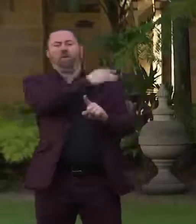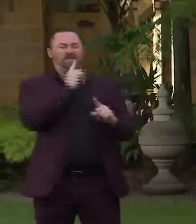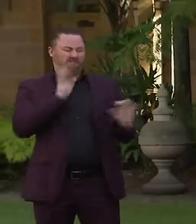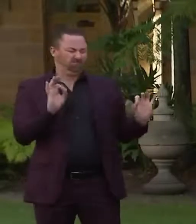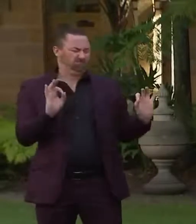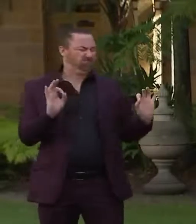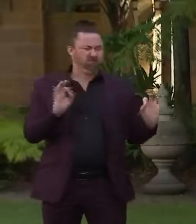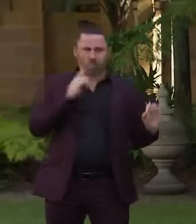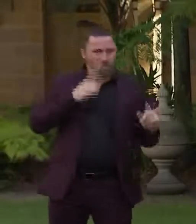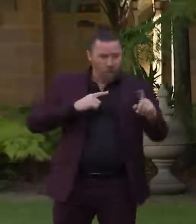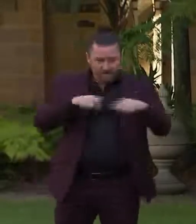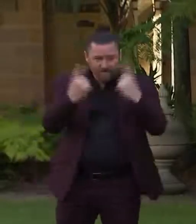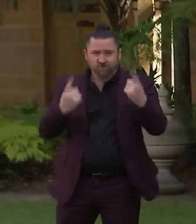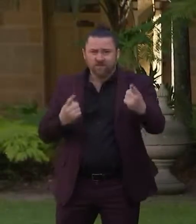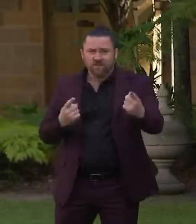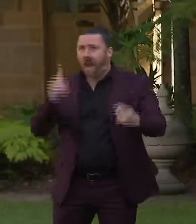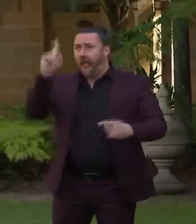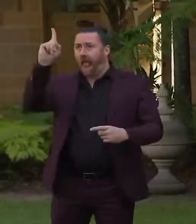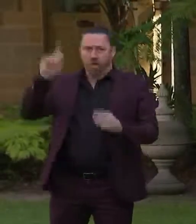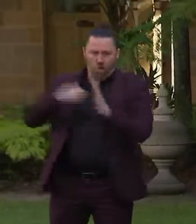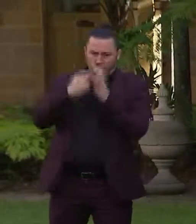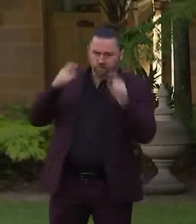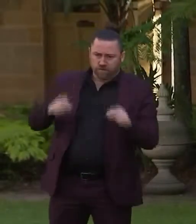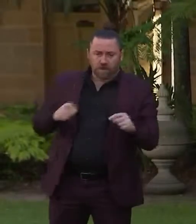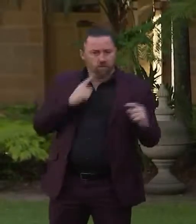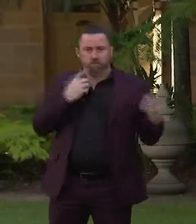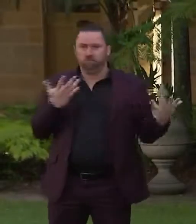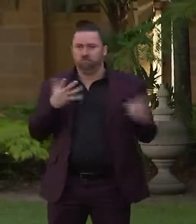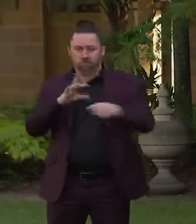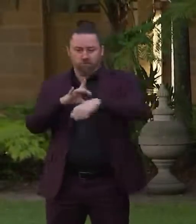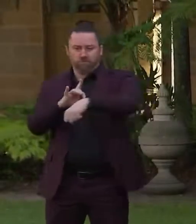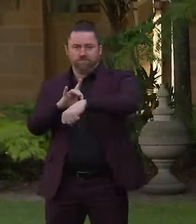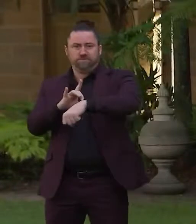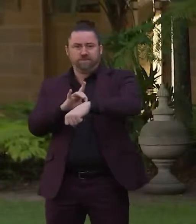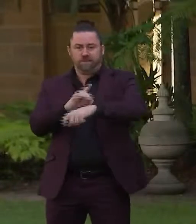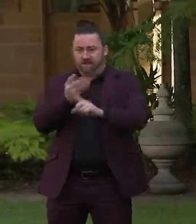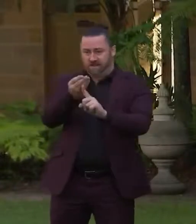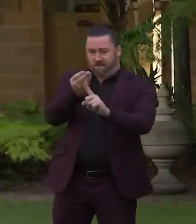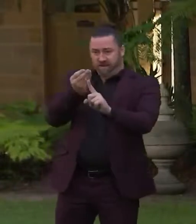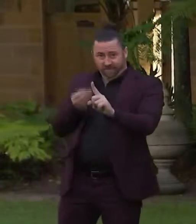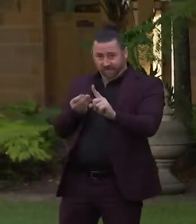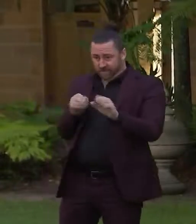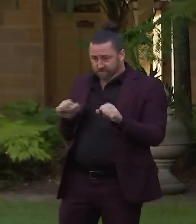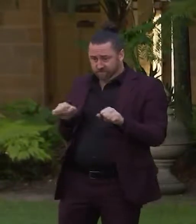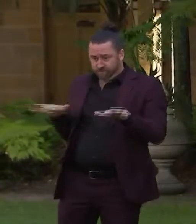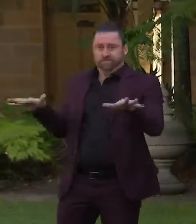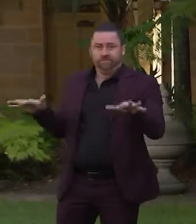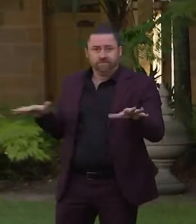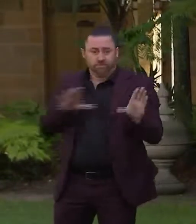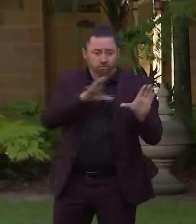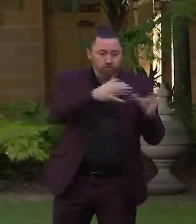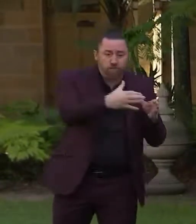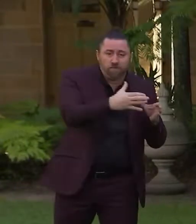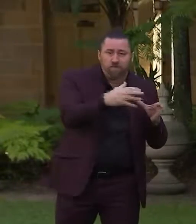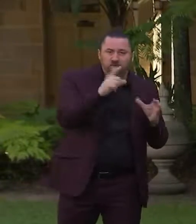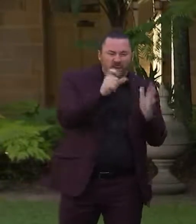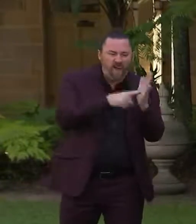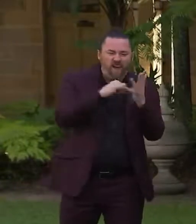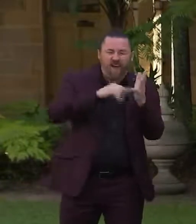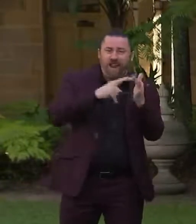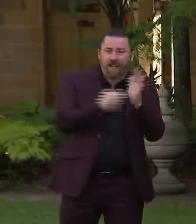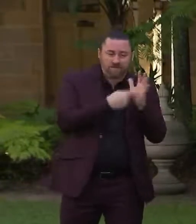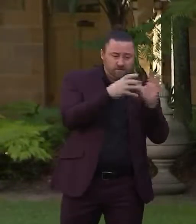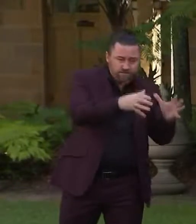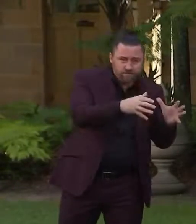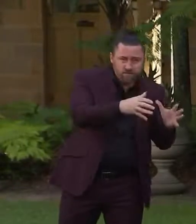We just had transmission in a hospital resulting to 2 separate clusters. And those 2 clusters have happened